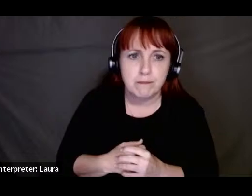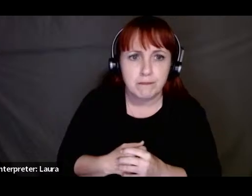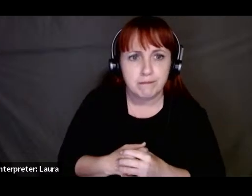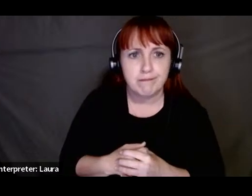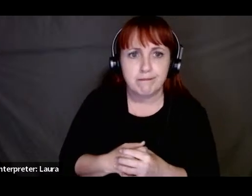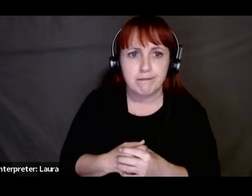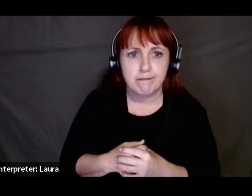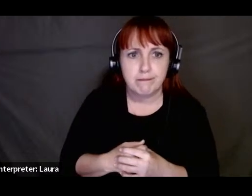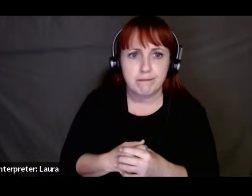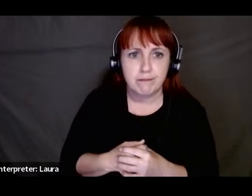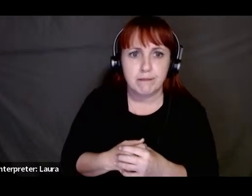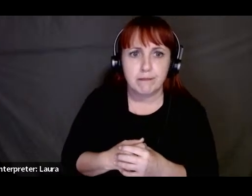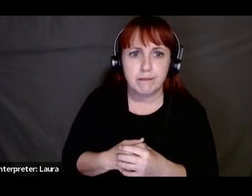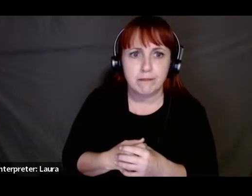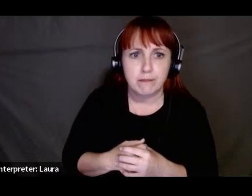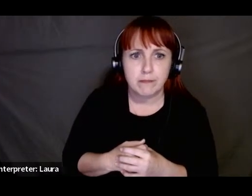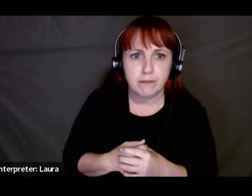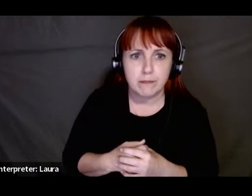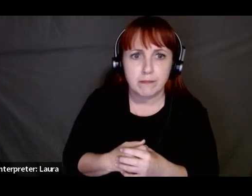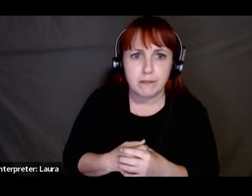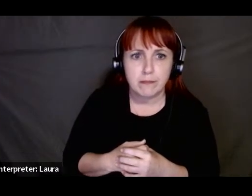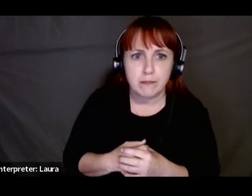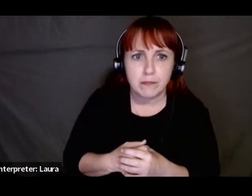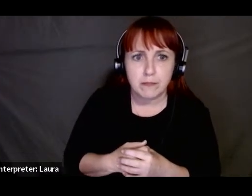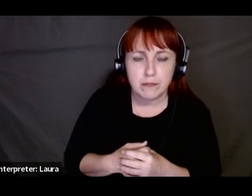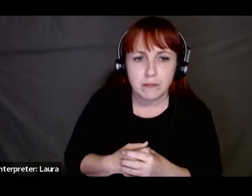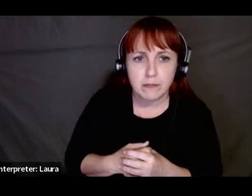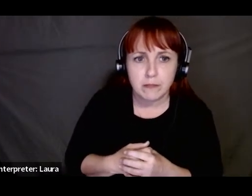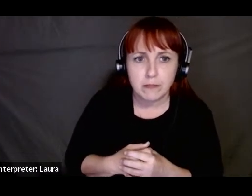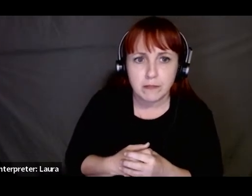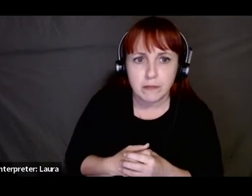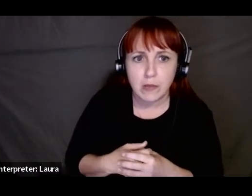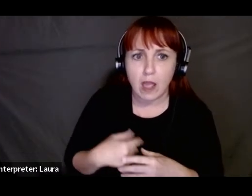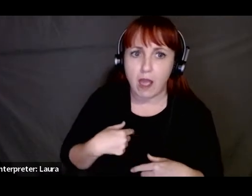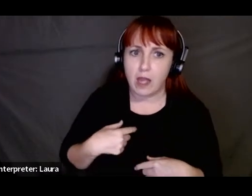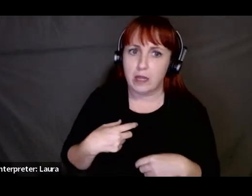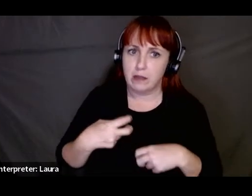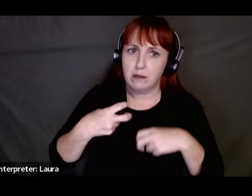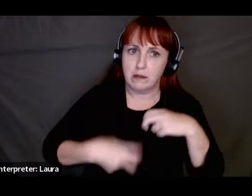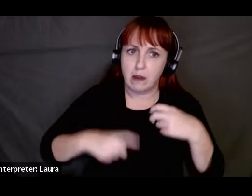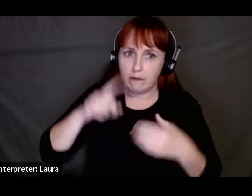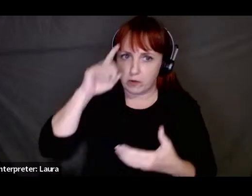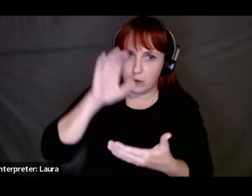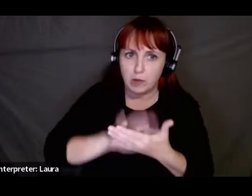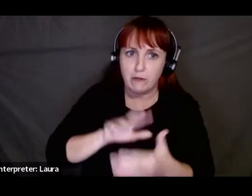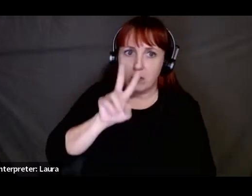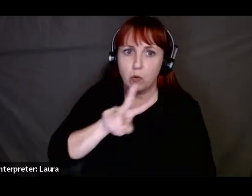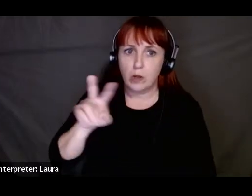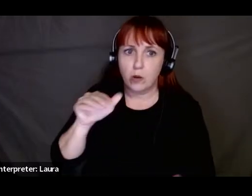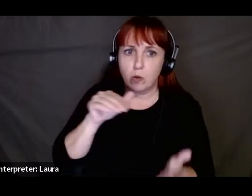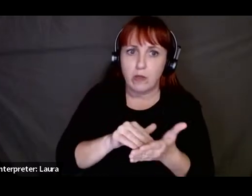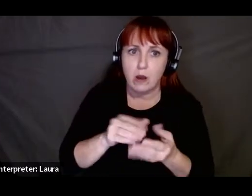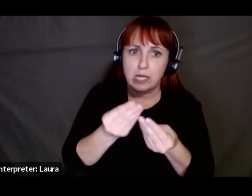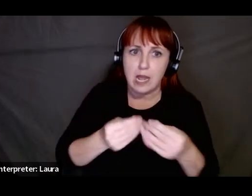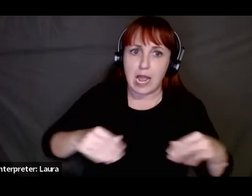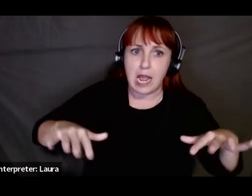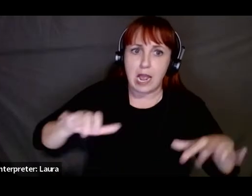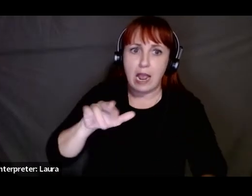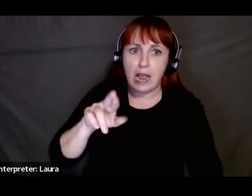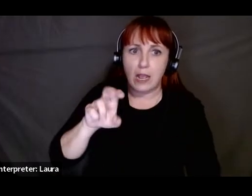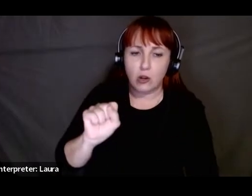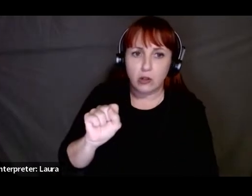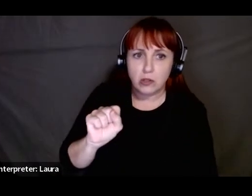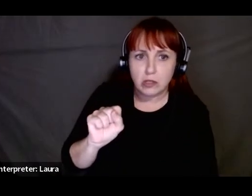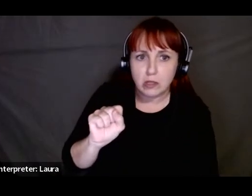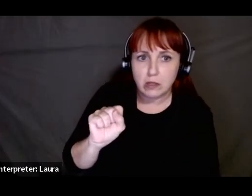Yeah, I support giving no land back over after this lease. I have a hard time believing that 22,000 acres will somehow prevent maneuvers on what is still